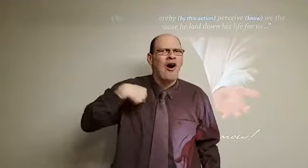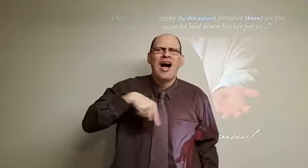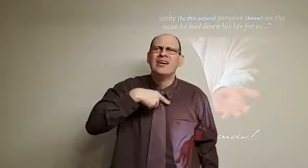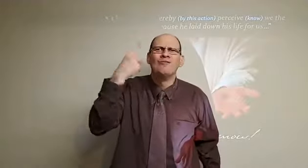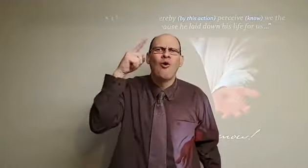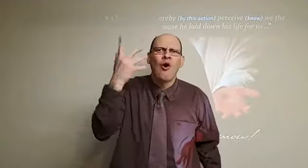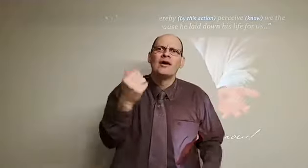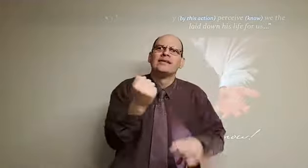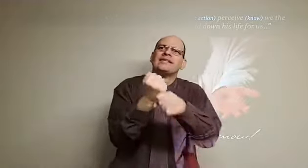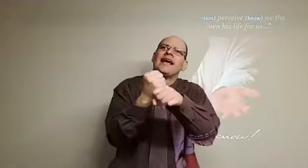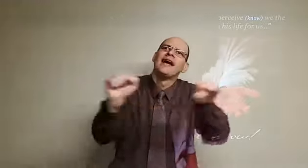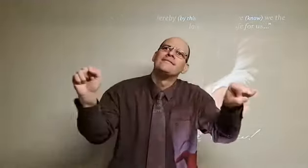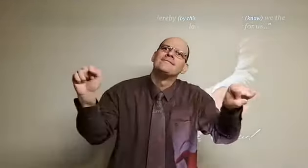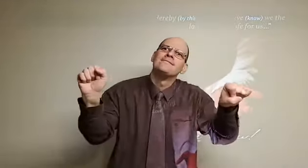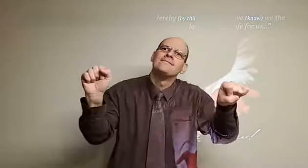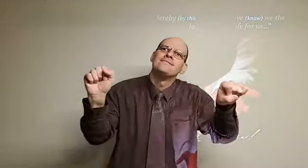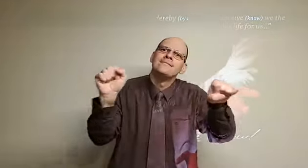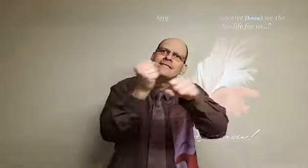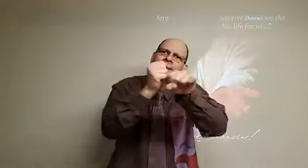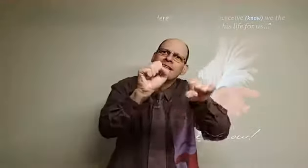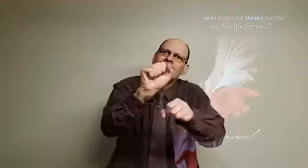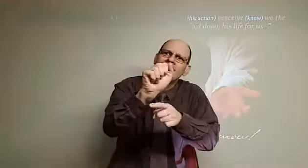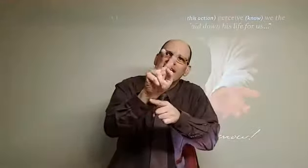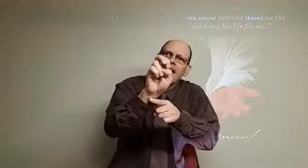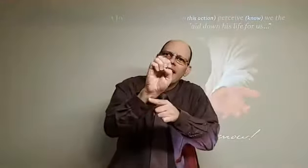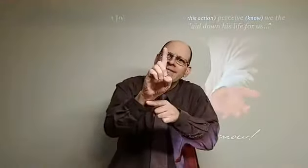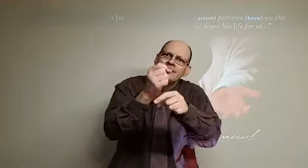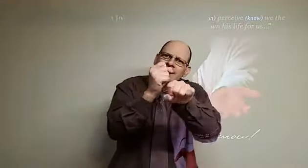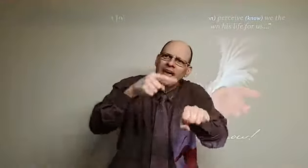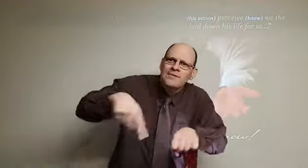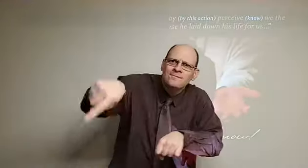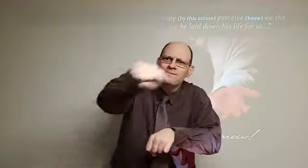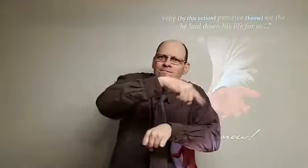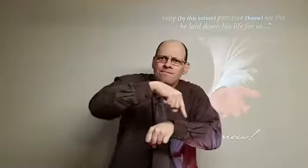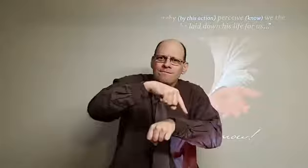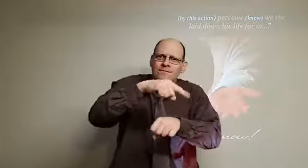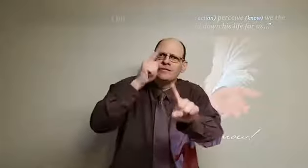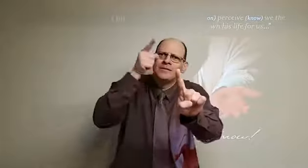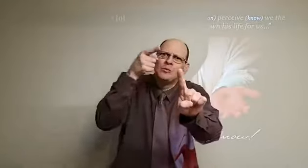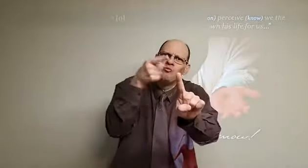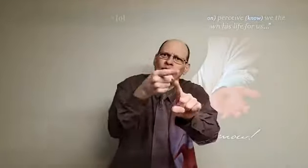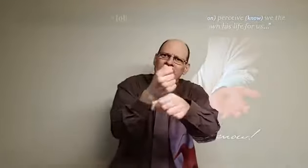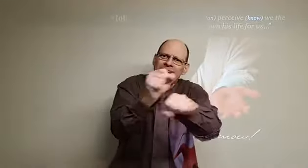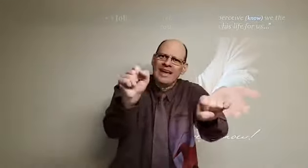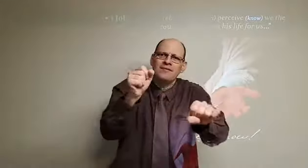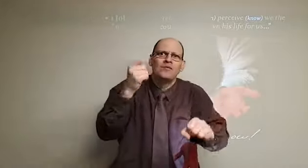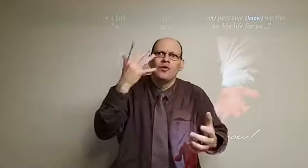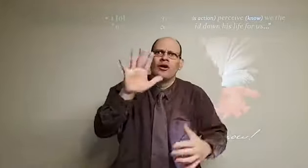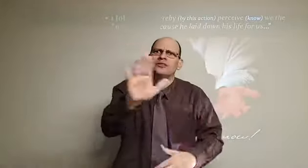what is that what do you mean for salvation what was the purpose of salvation for eternal life